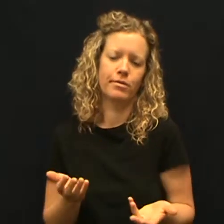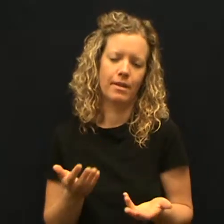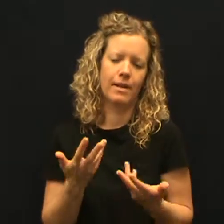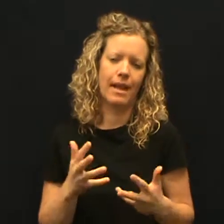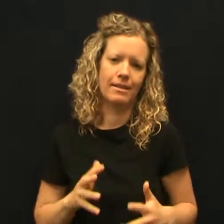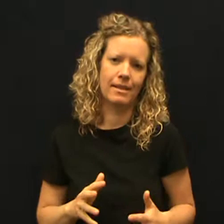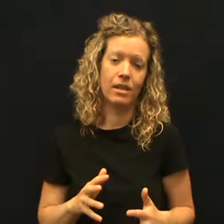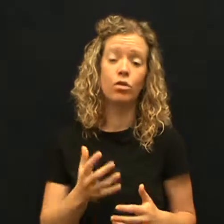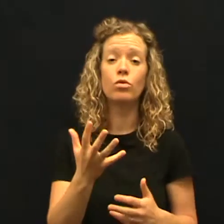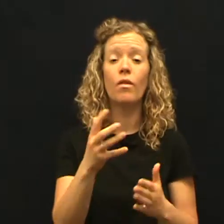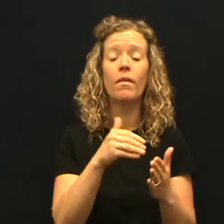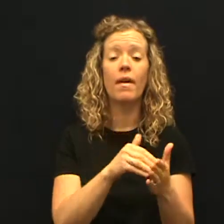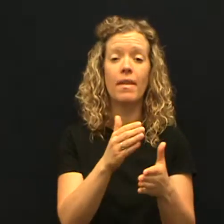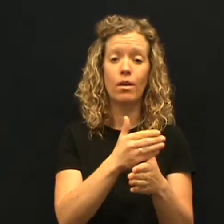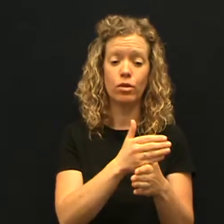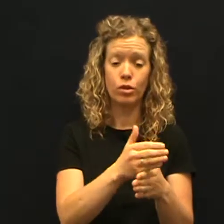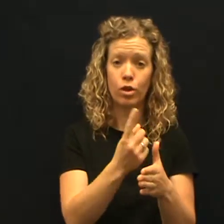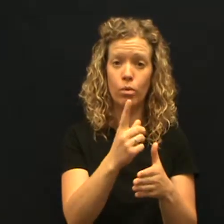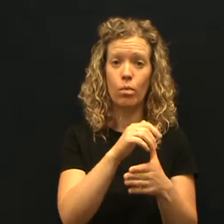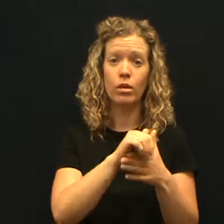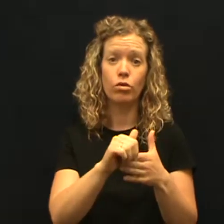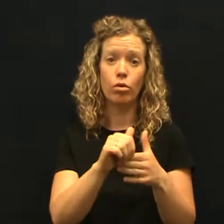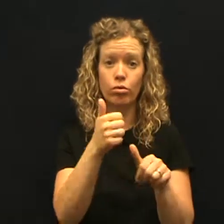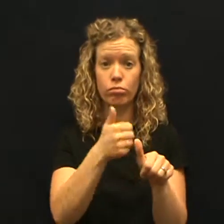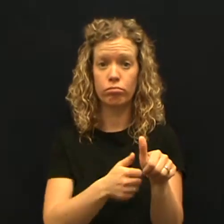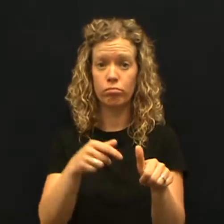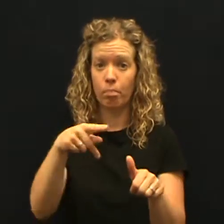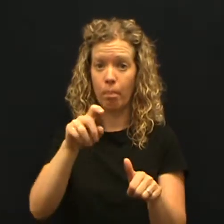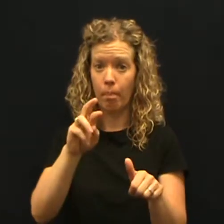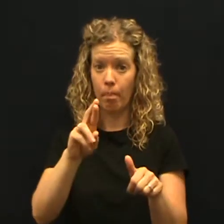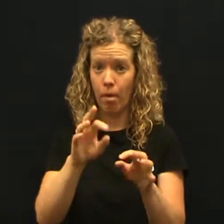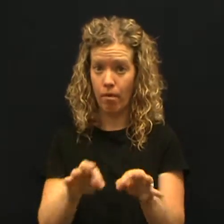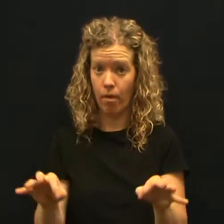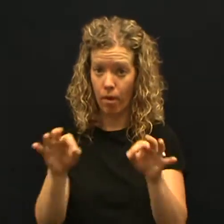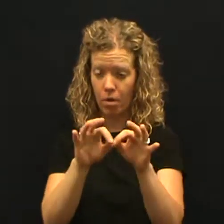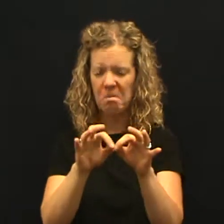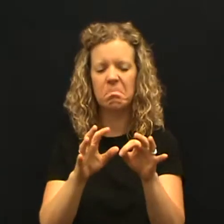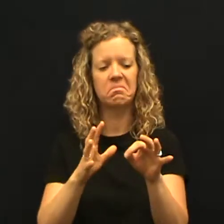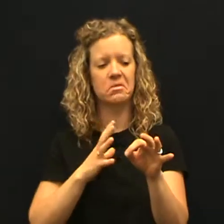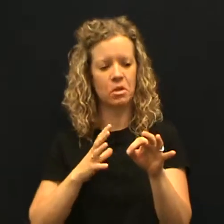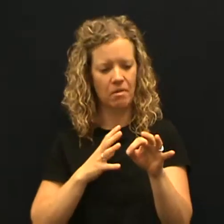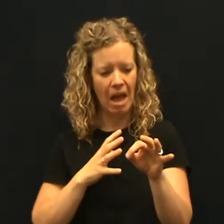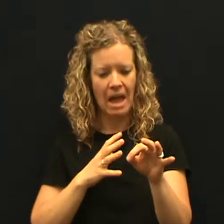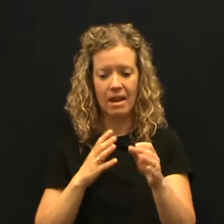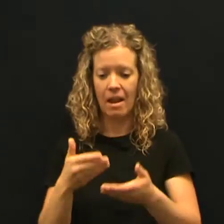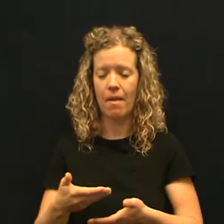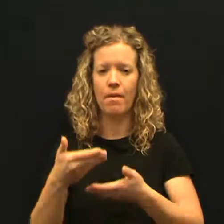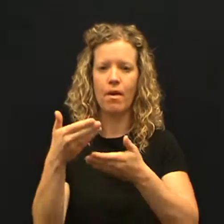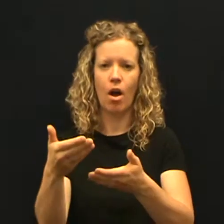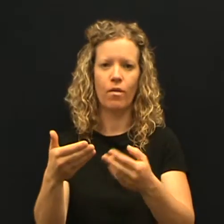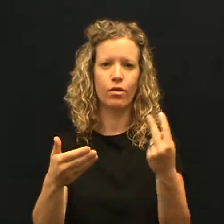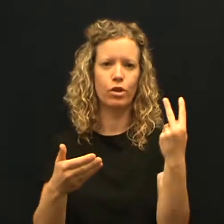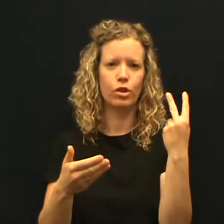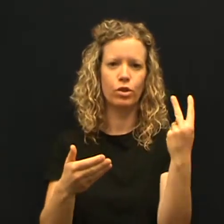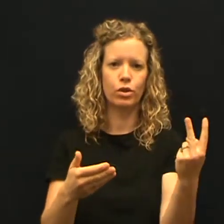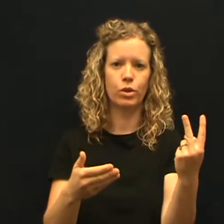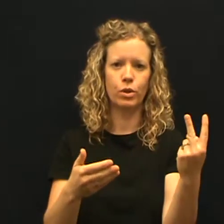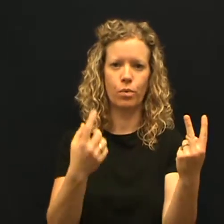of $1 par value, and they issued a 2-for-1 stock split, they would now have